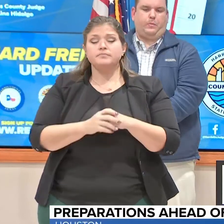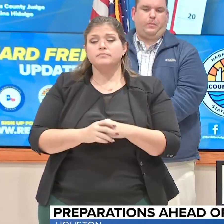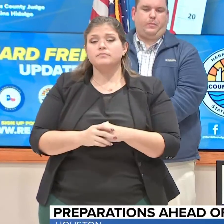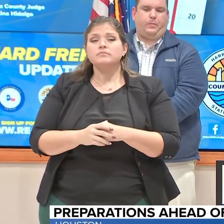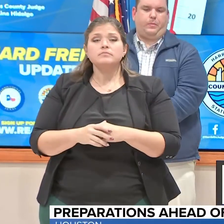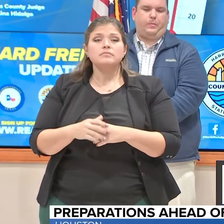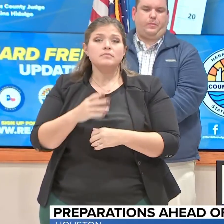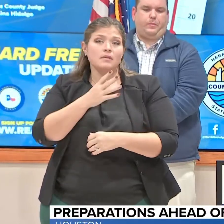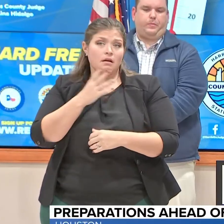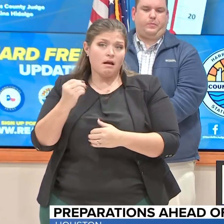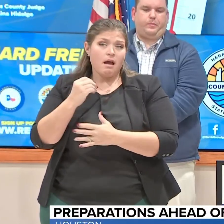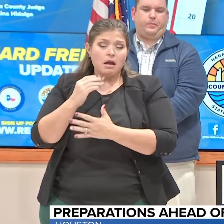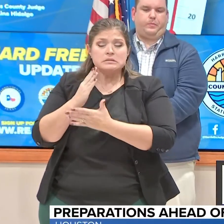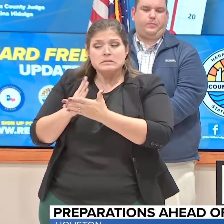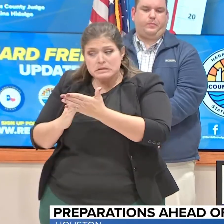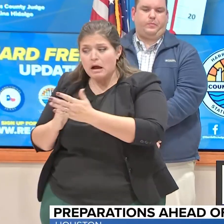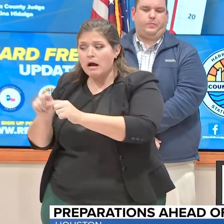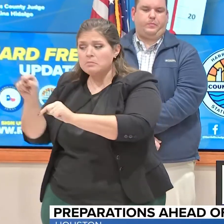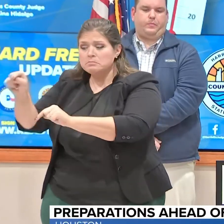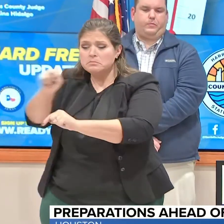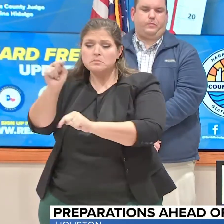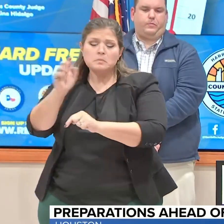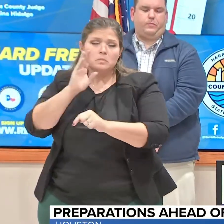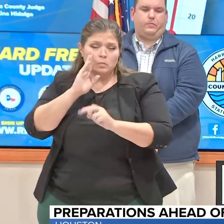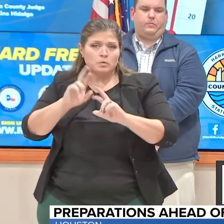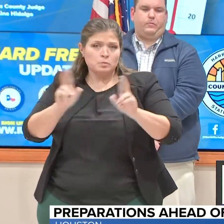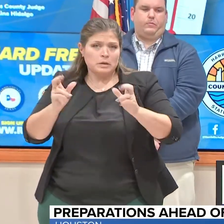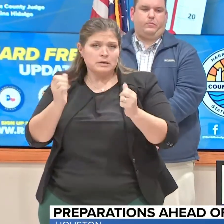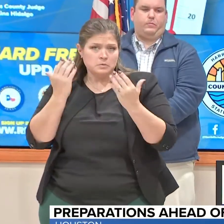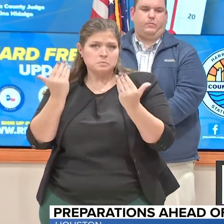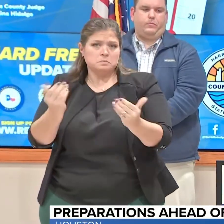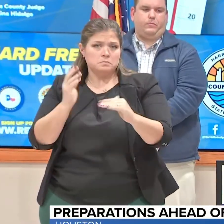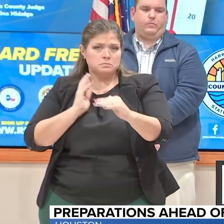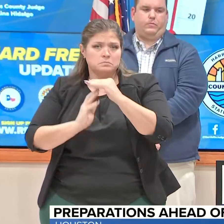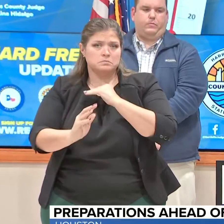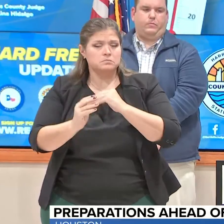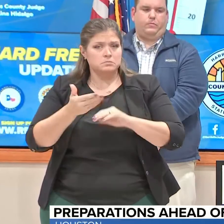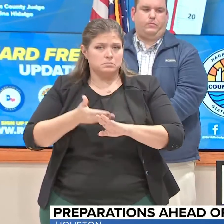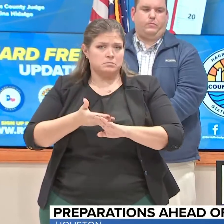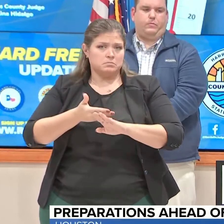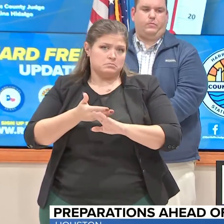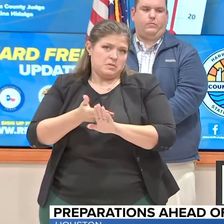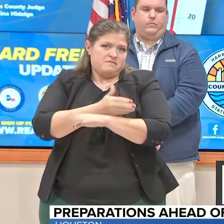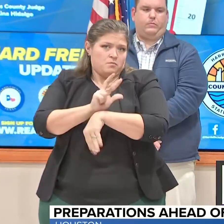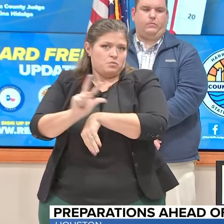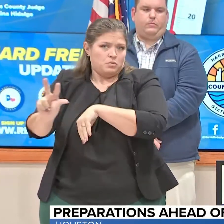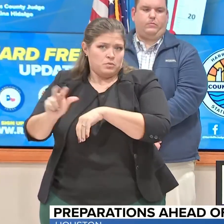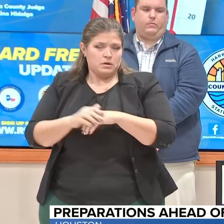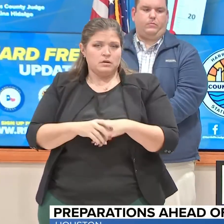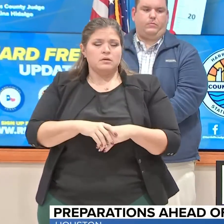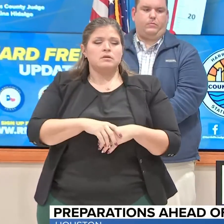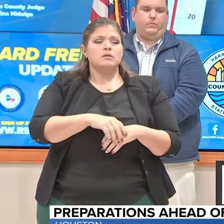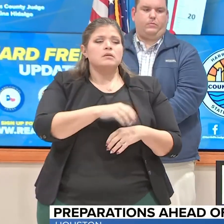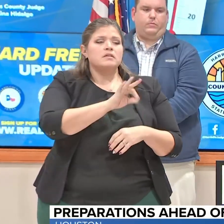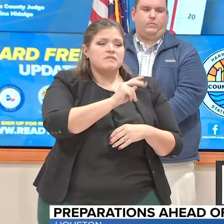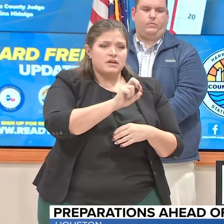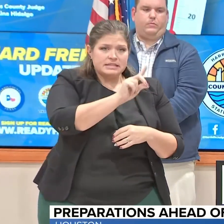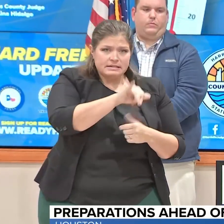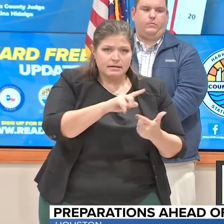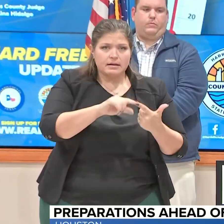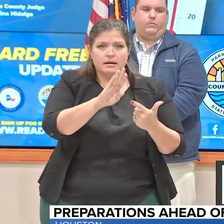we'll be prepared to even take people before then if they show up. So Fundy Community Center is one. The Acres Home Multi-Service